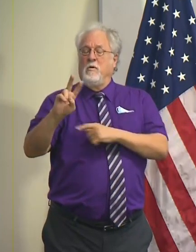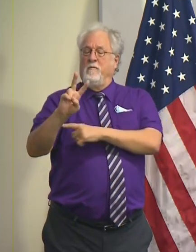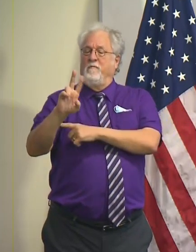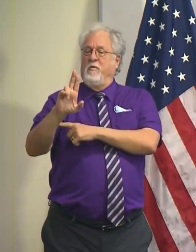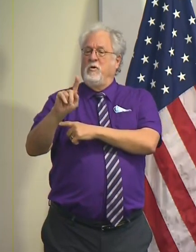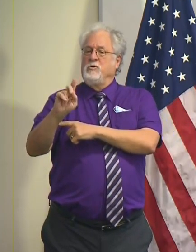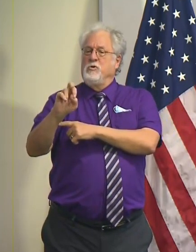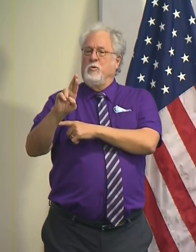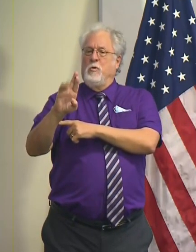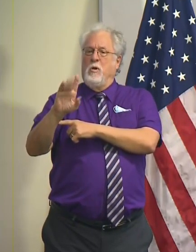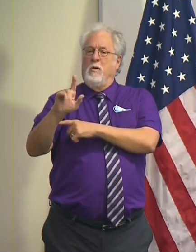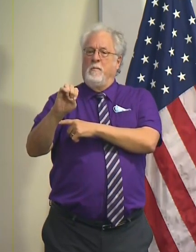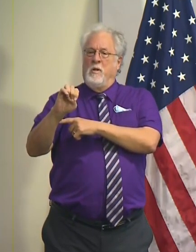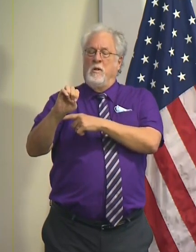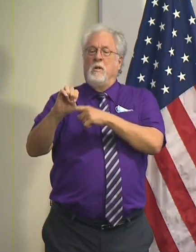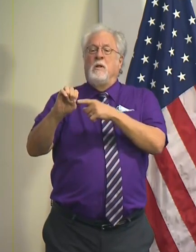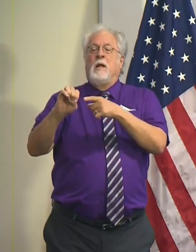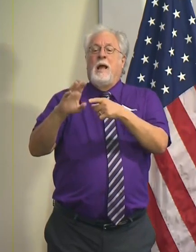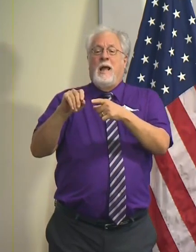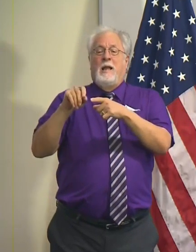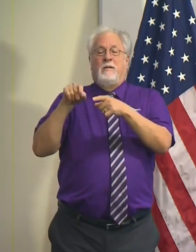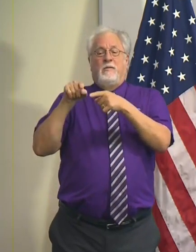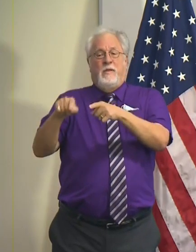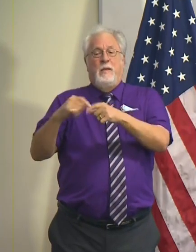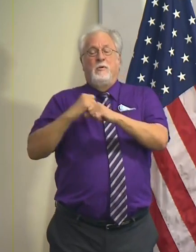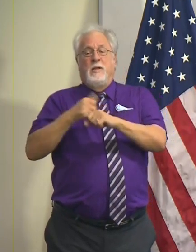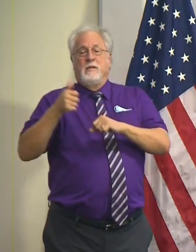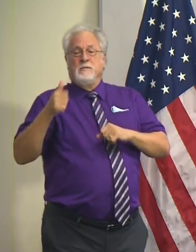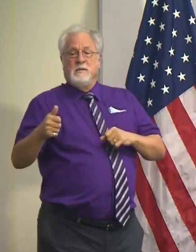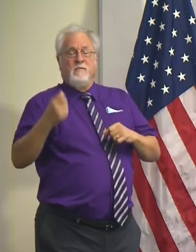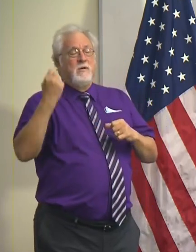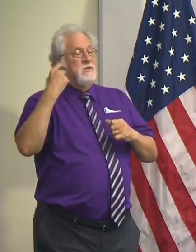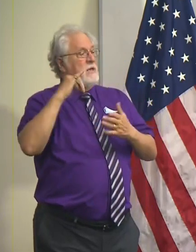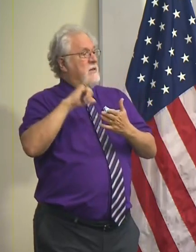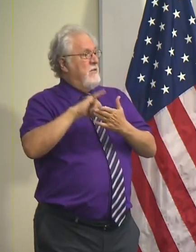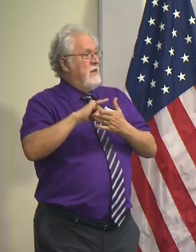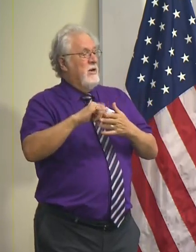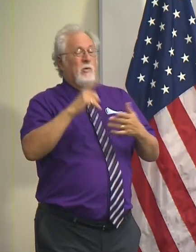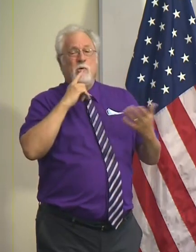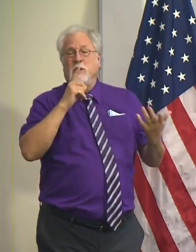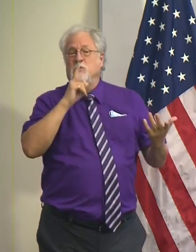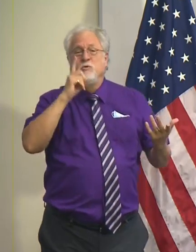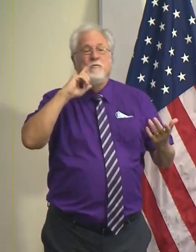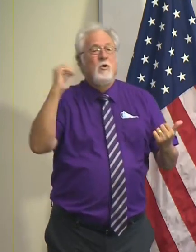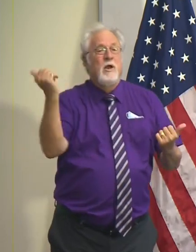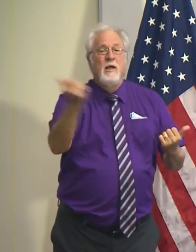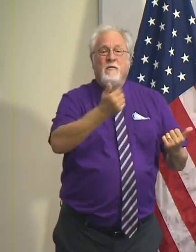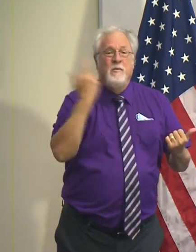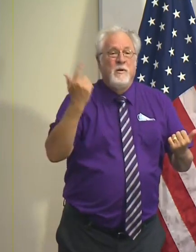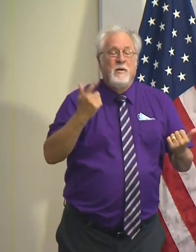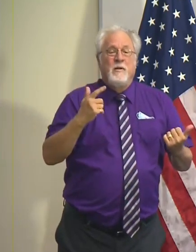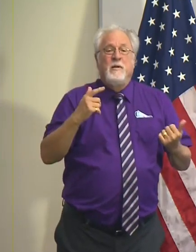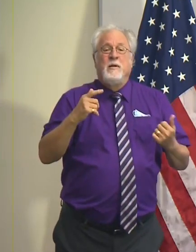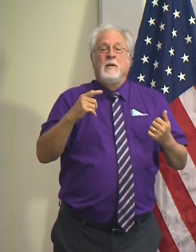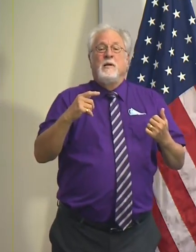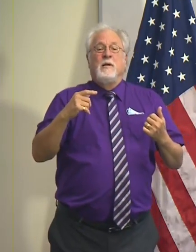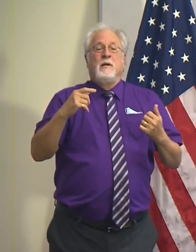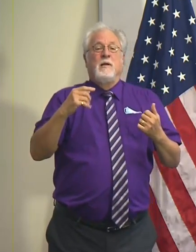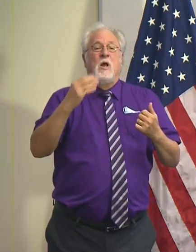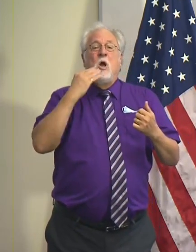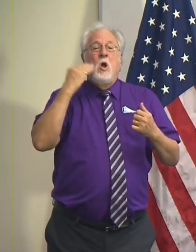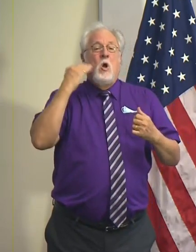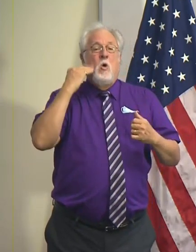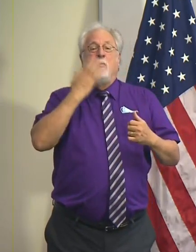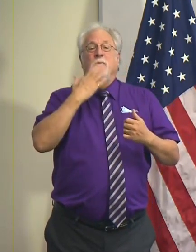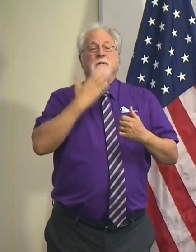who are vulnerable protect themselves by understanding, and really this is true for everybody, home is the